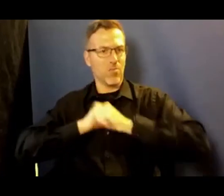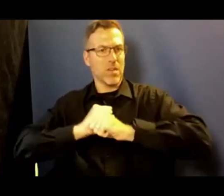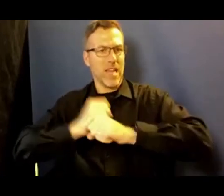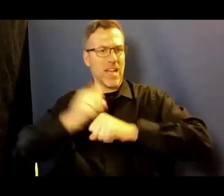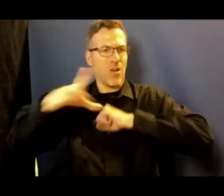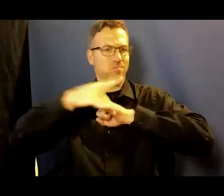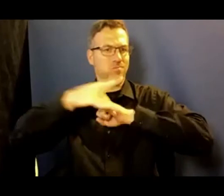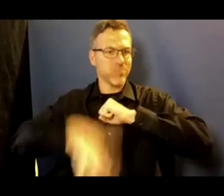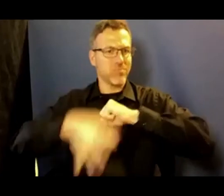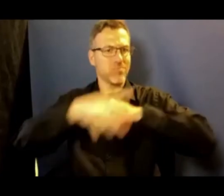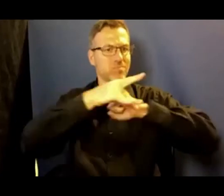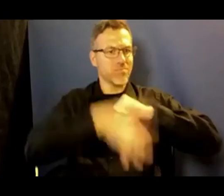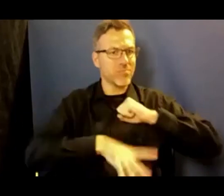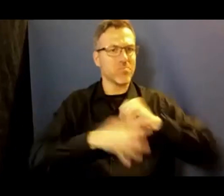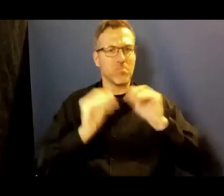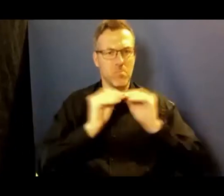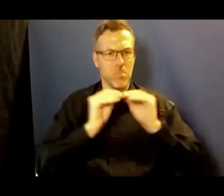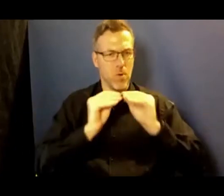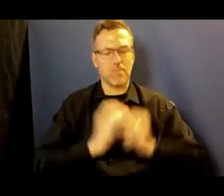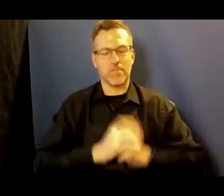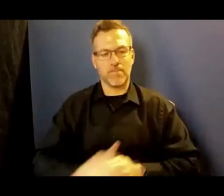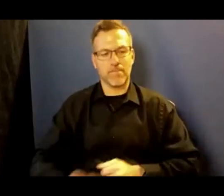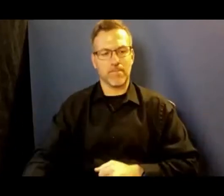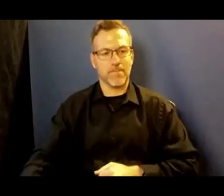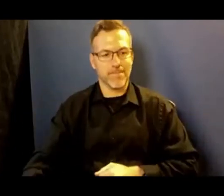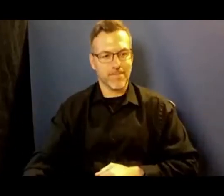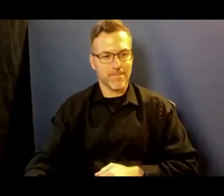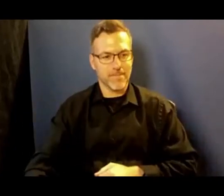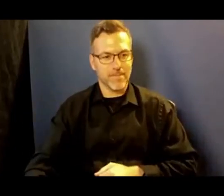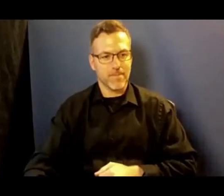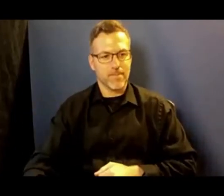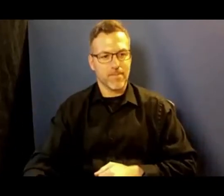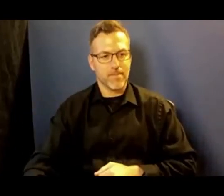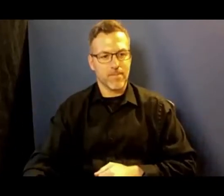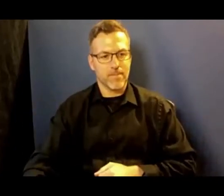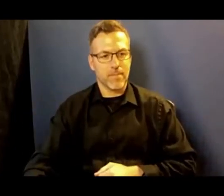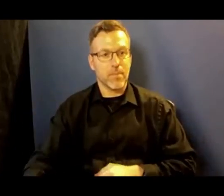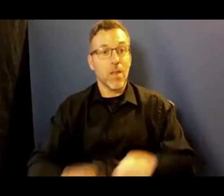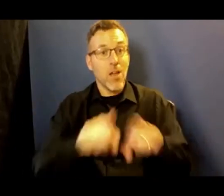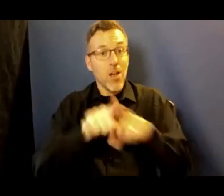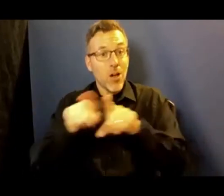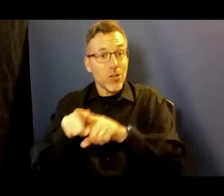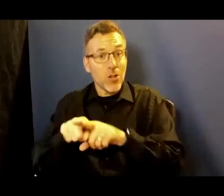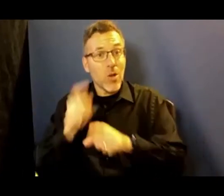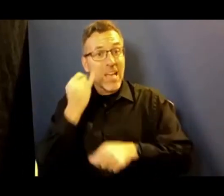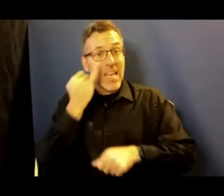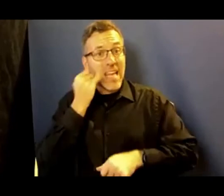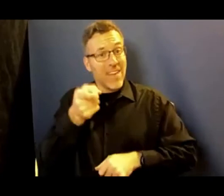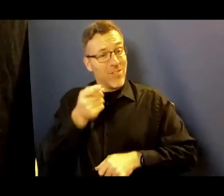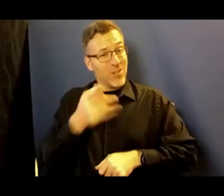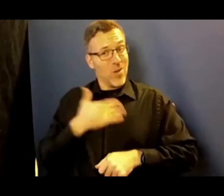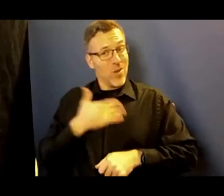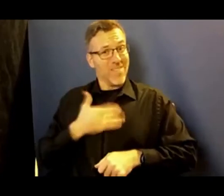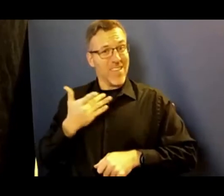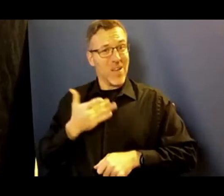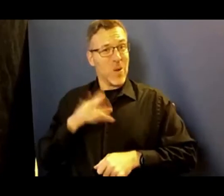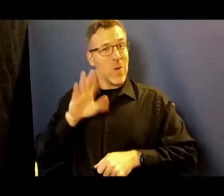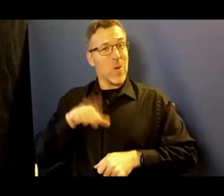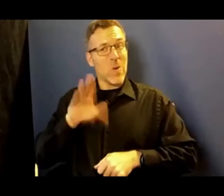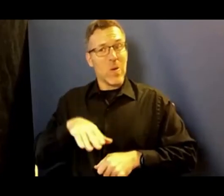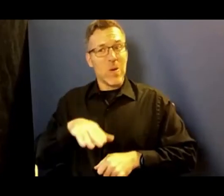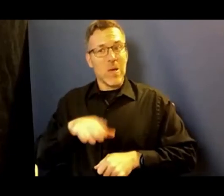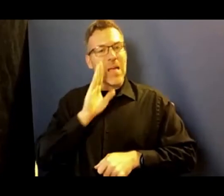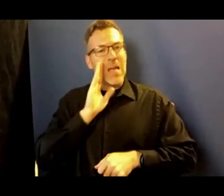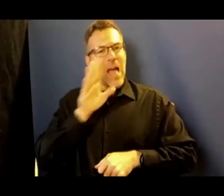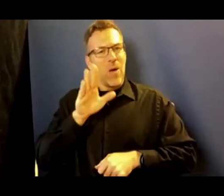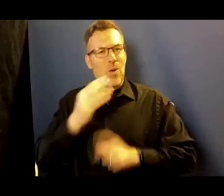All right. And so I'm also going to add real fast, if you're worried about, oh, I'm going to get exposed to part of the COVID, well, you're going to get